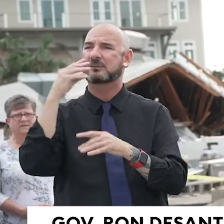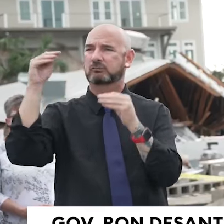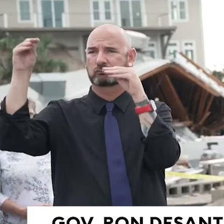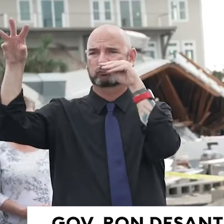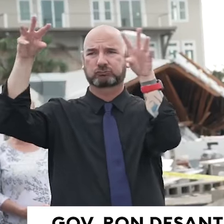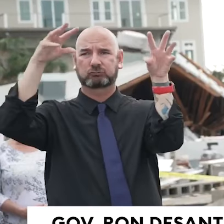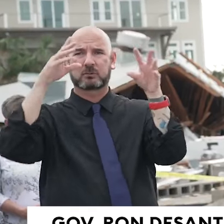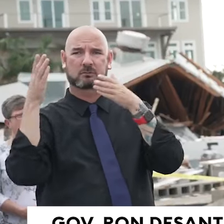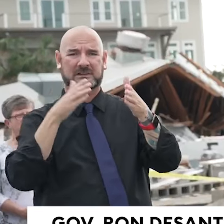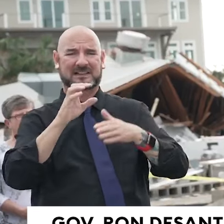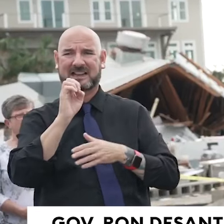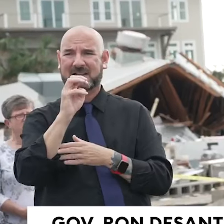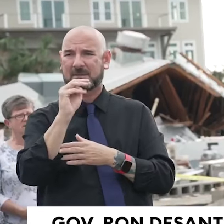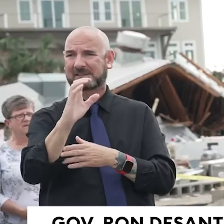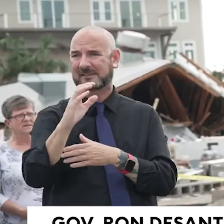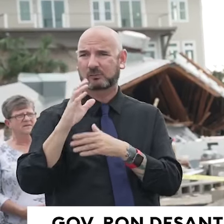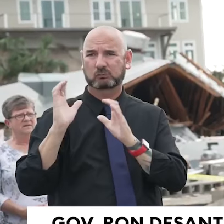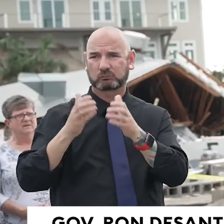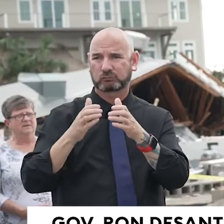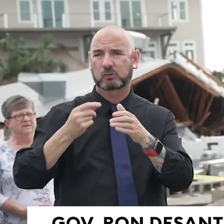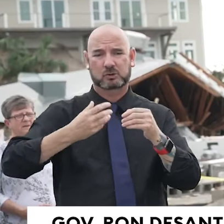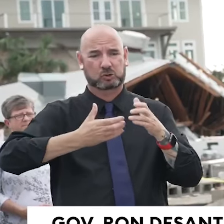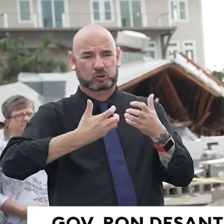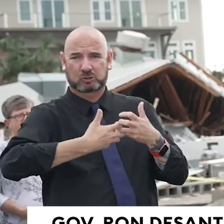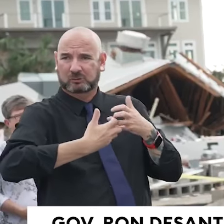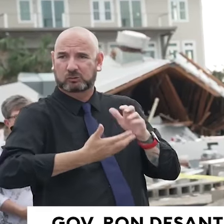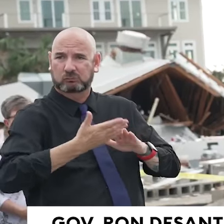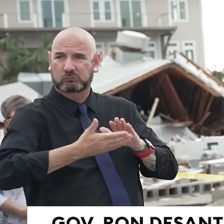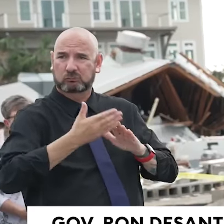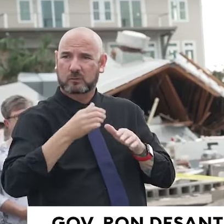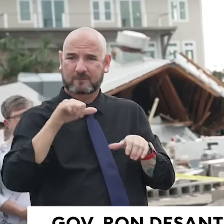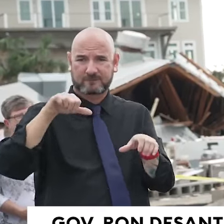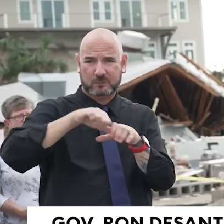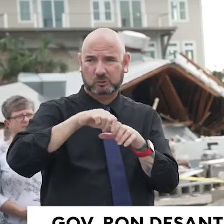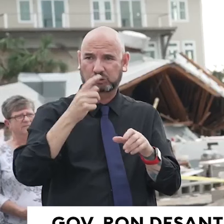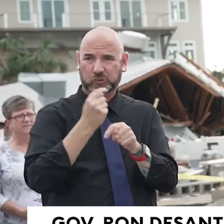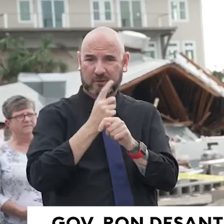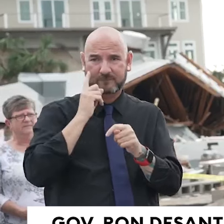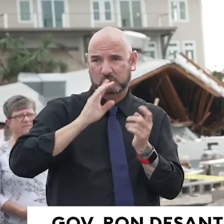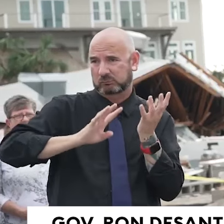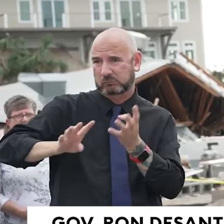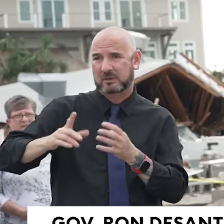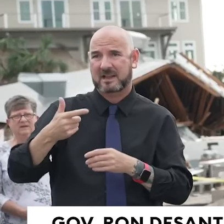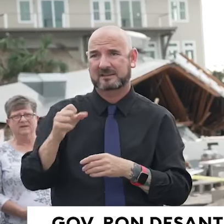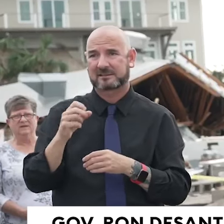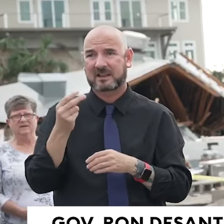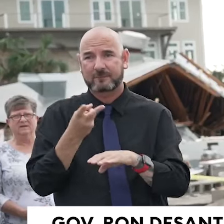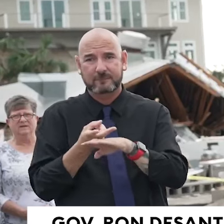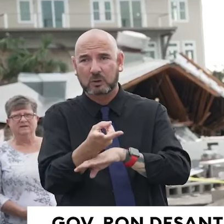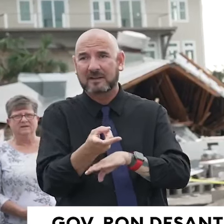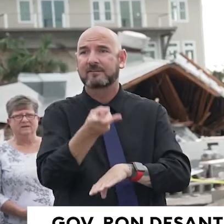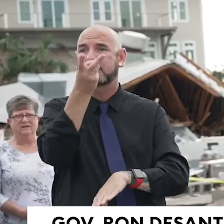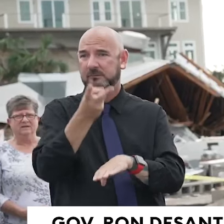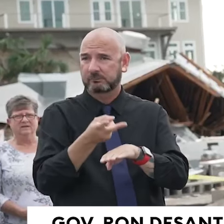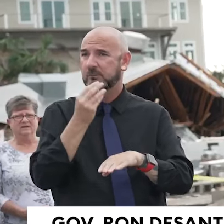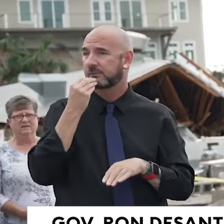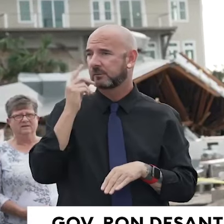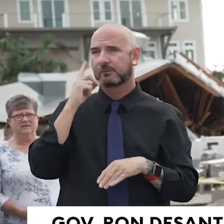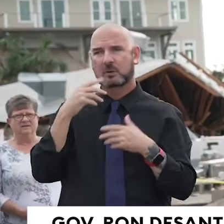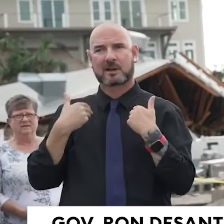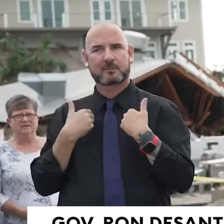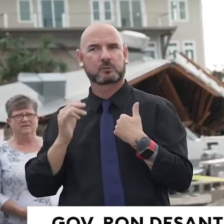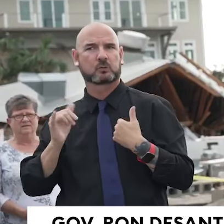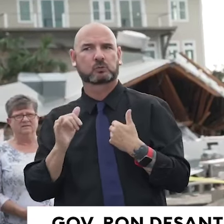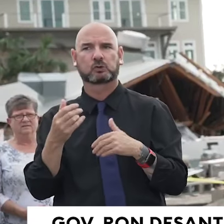a fuel truck for those generators, a forklift, food for the animal shelter, which is very important, medical